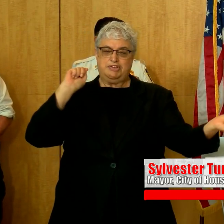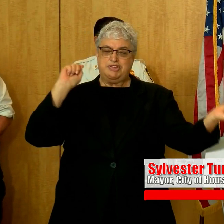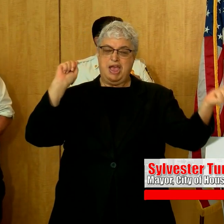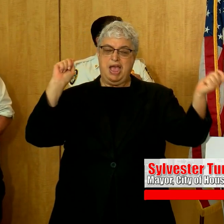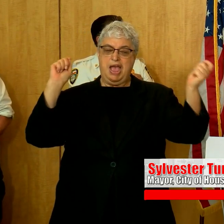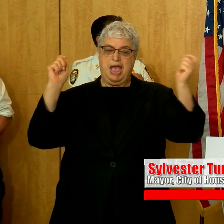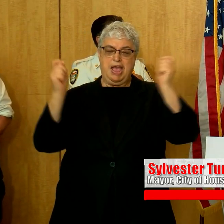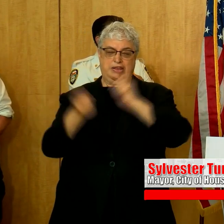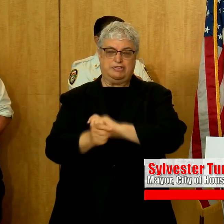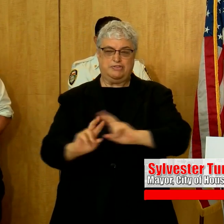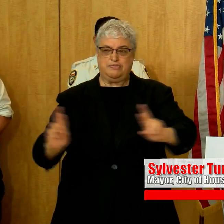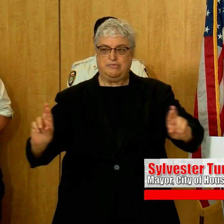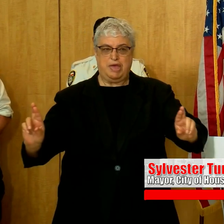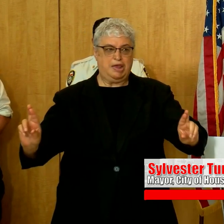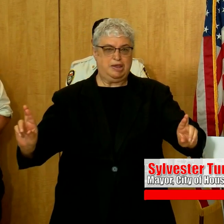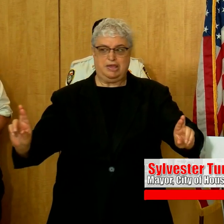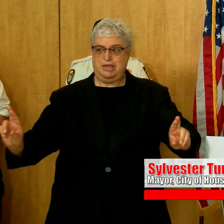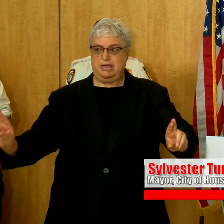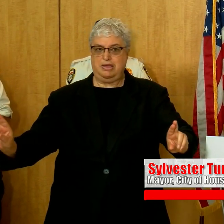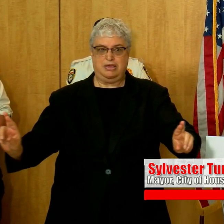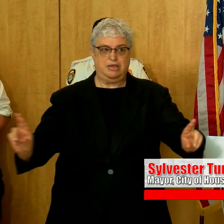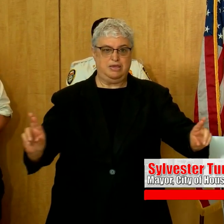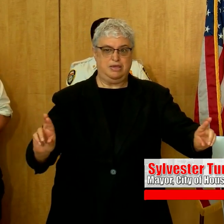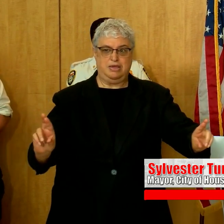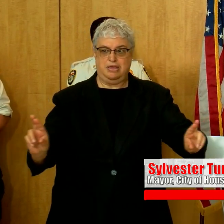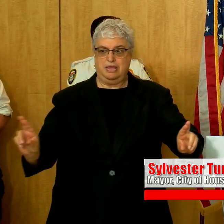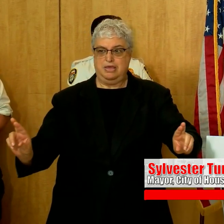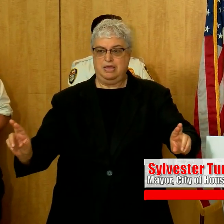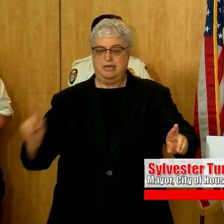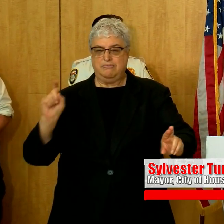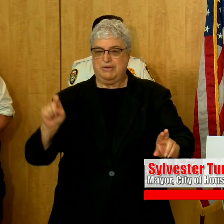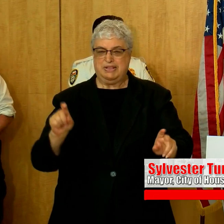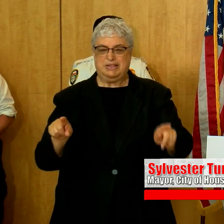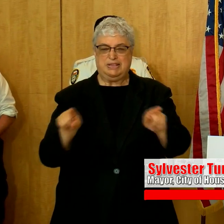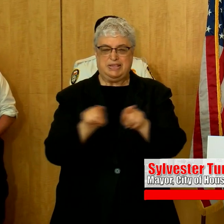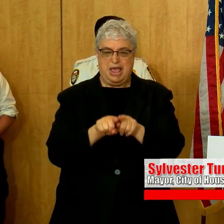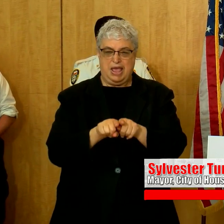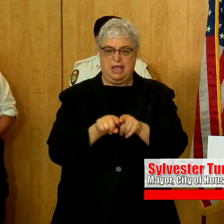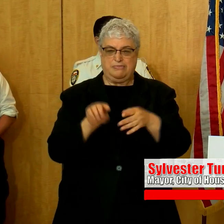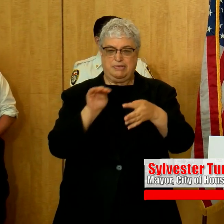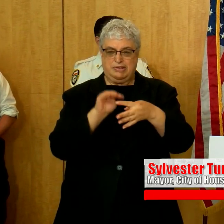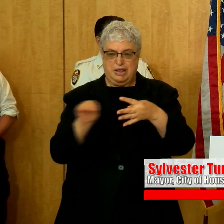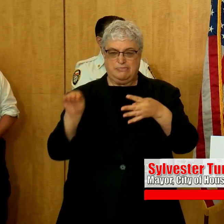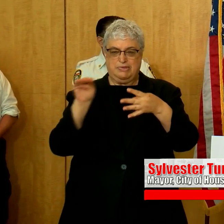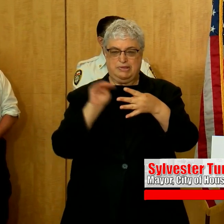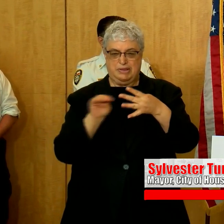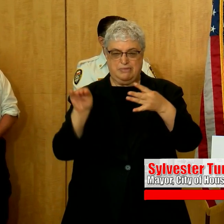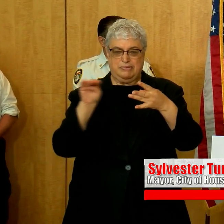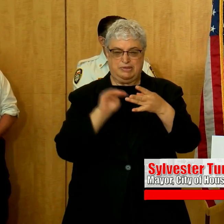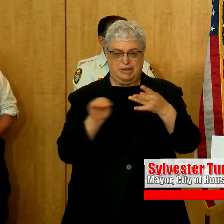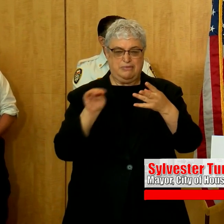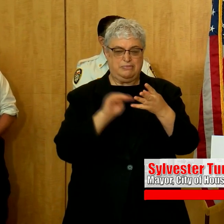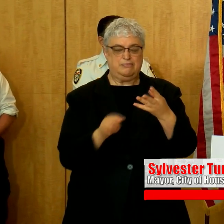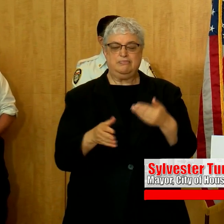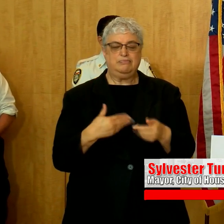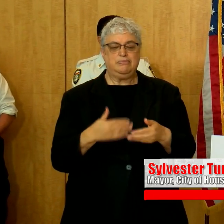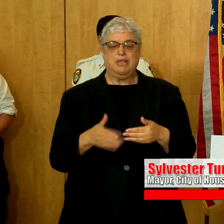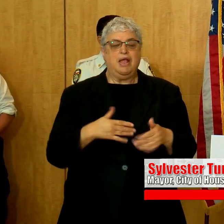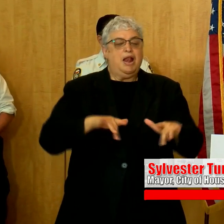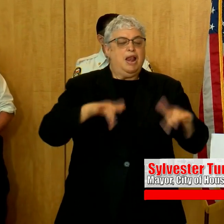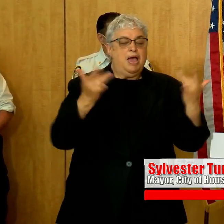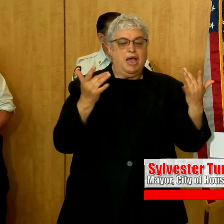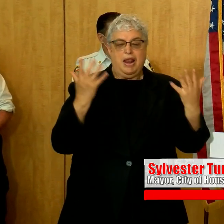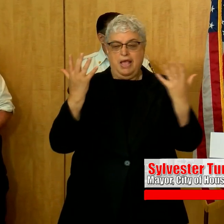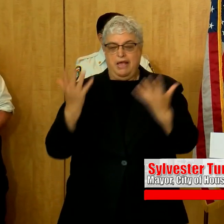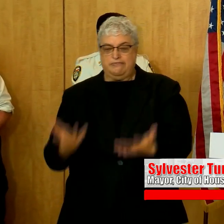you have to be ready, and you have to go through the same steps, regardless of what the outcome may be.